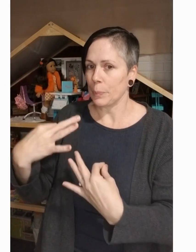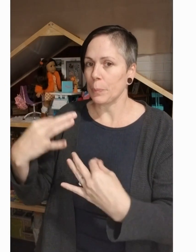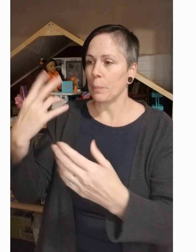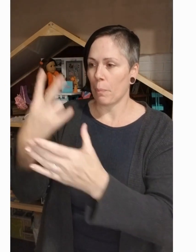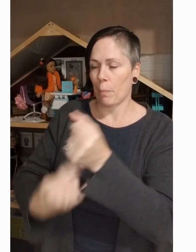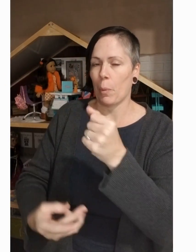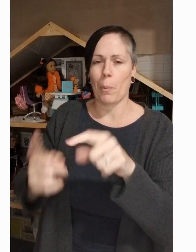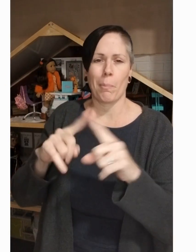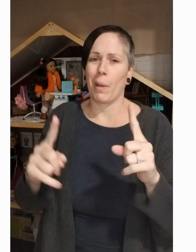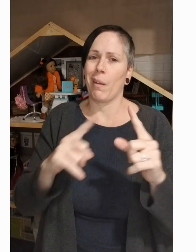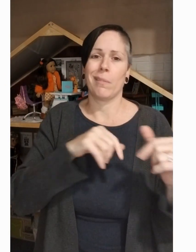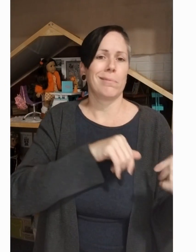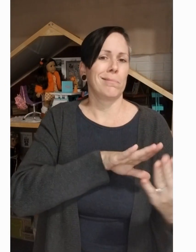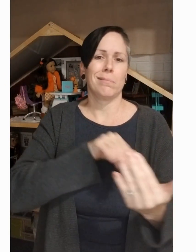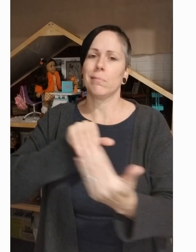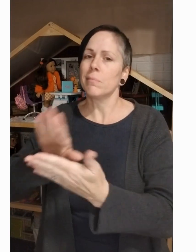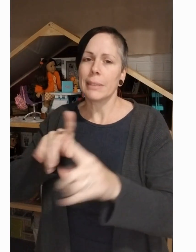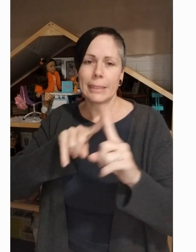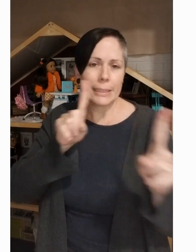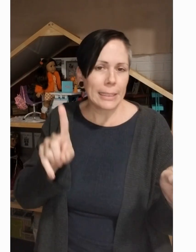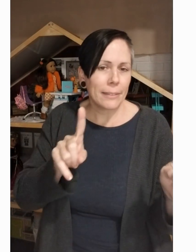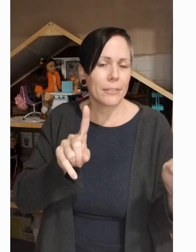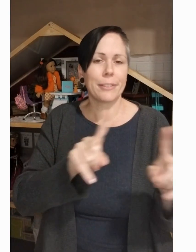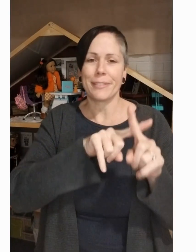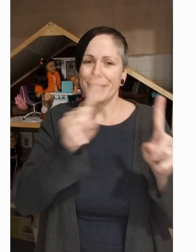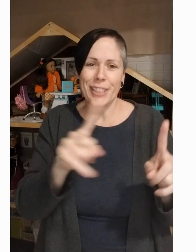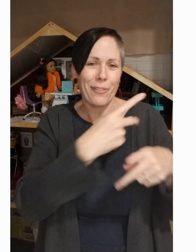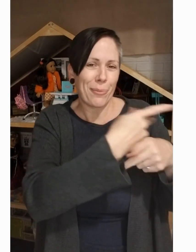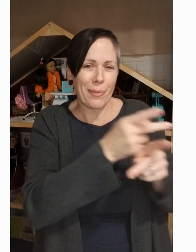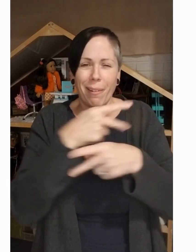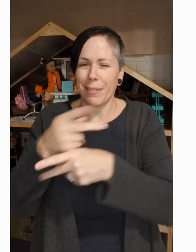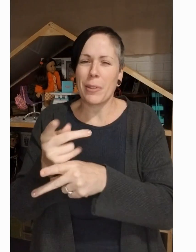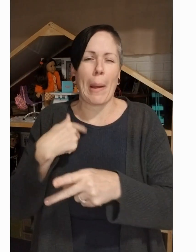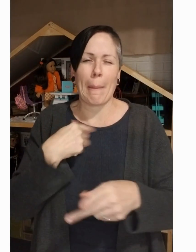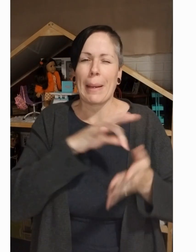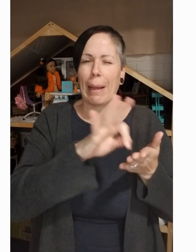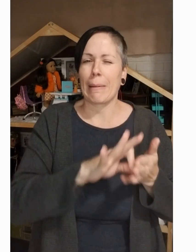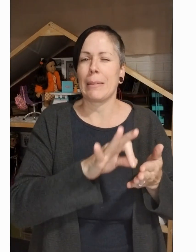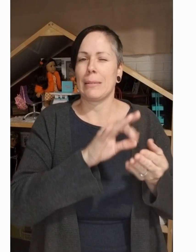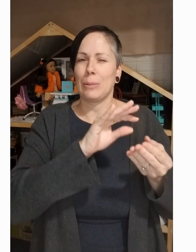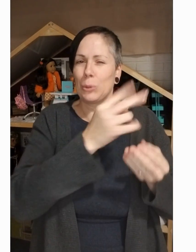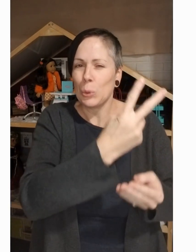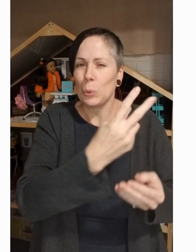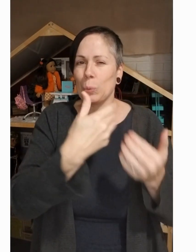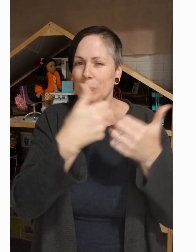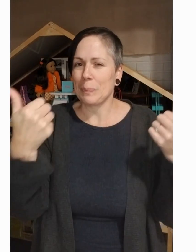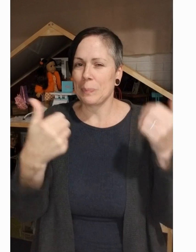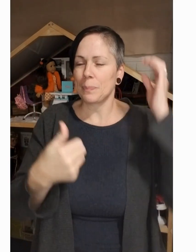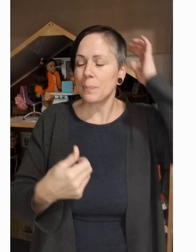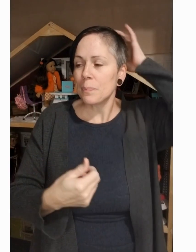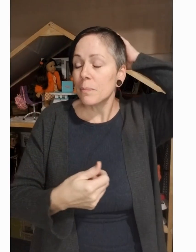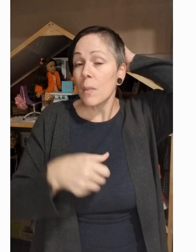were different. And then poinsettias, I made a couple different sizes, and